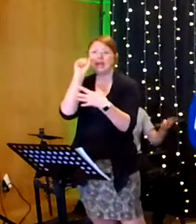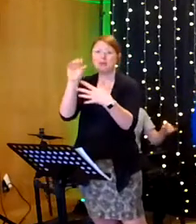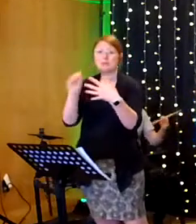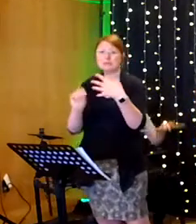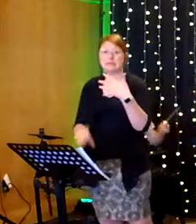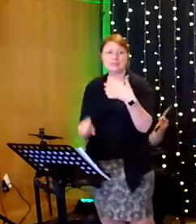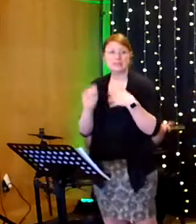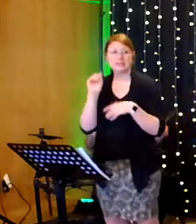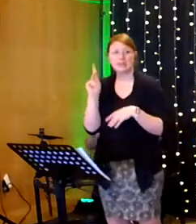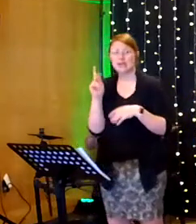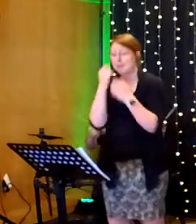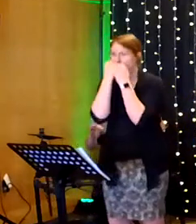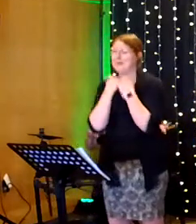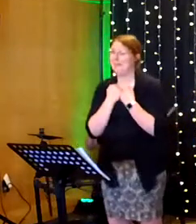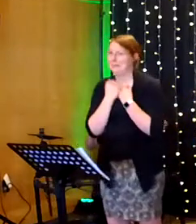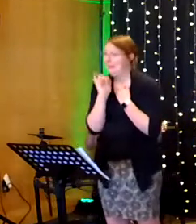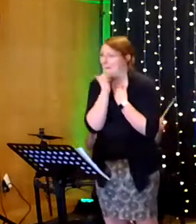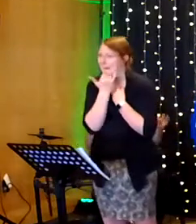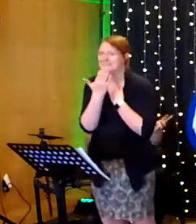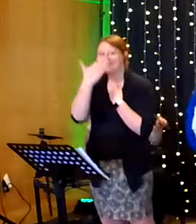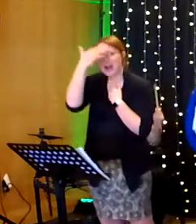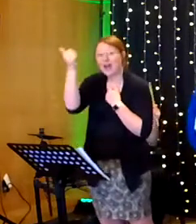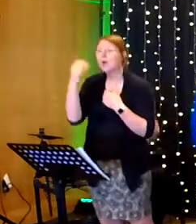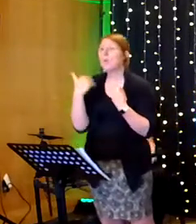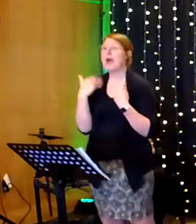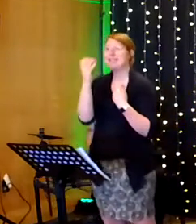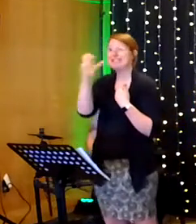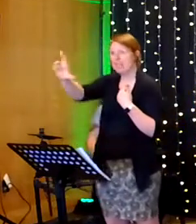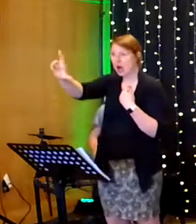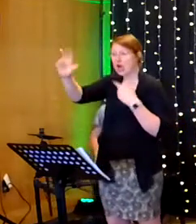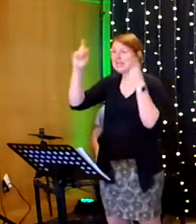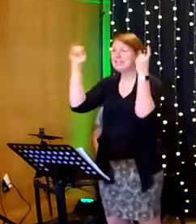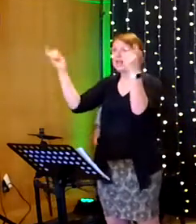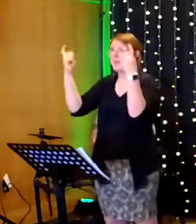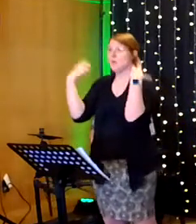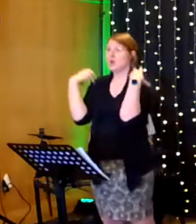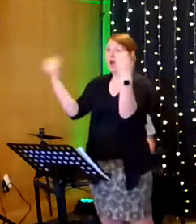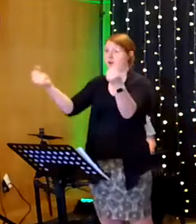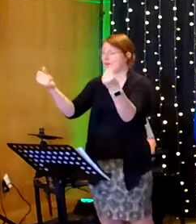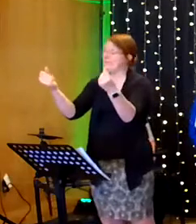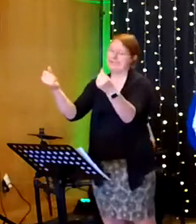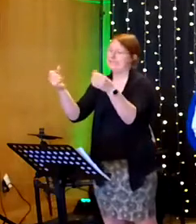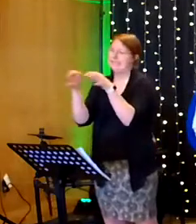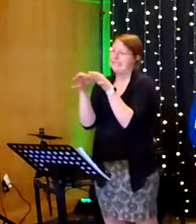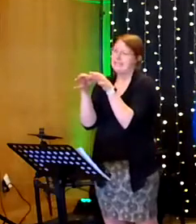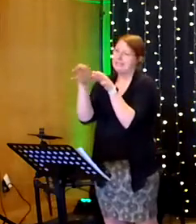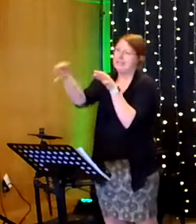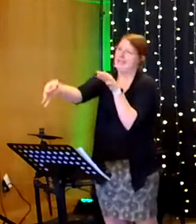face. We have CR, right? We talked about it starting on the 20th. We're actually